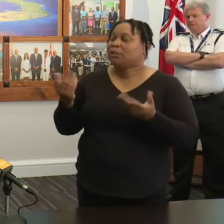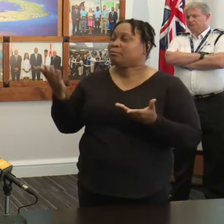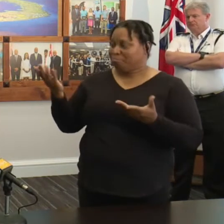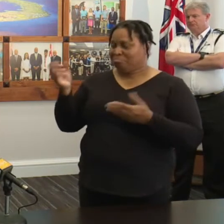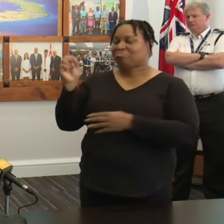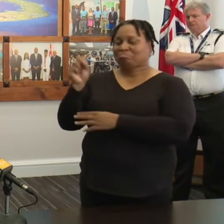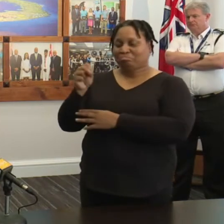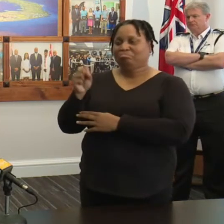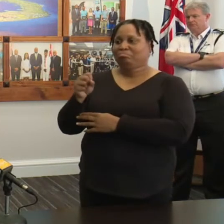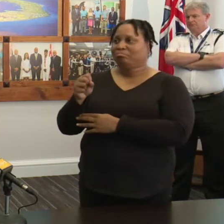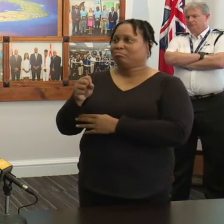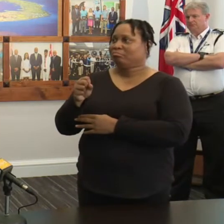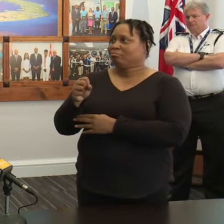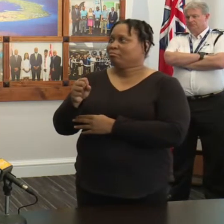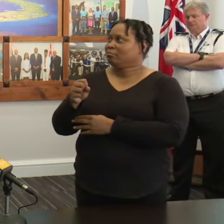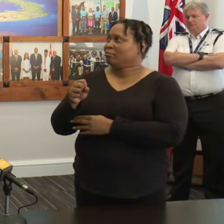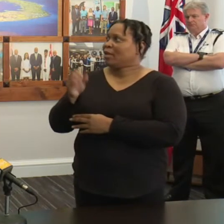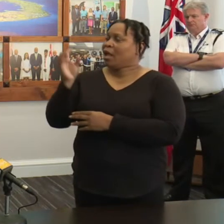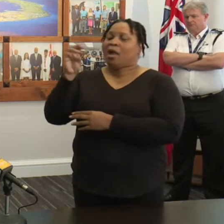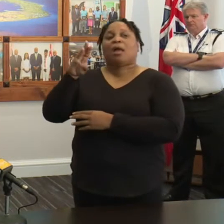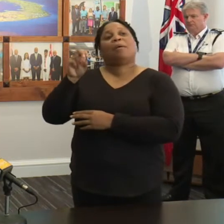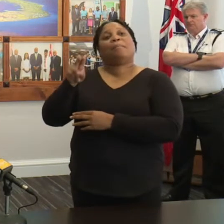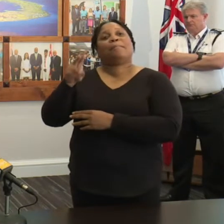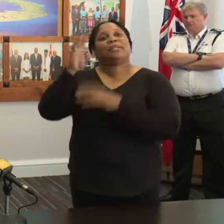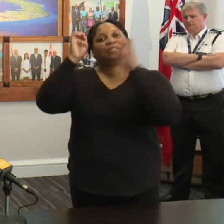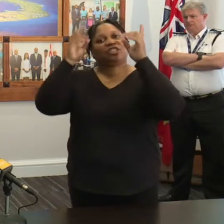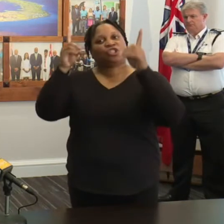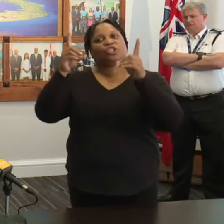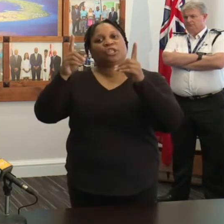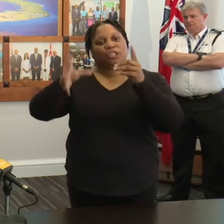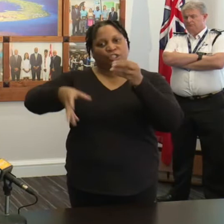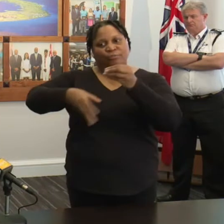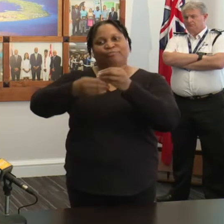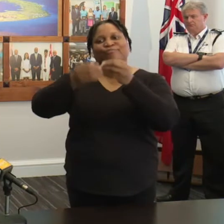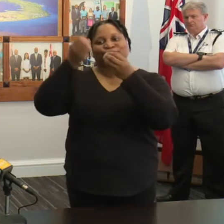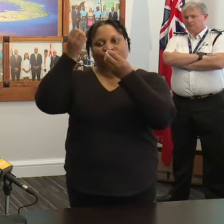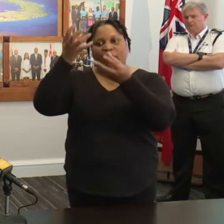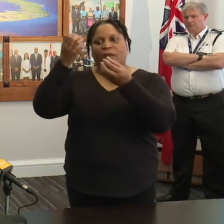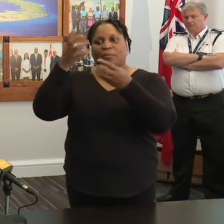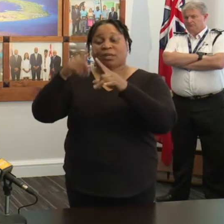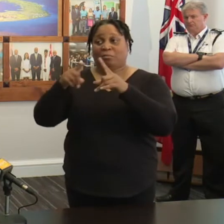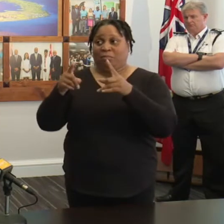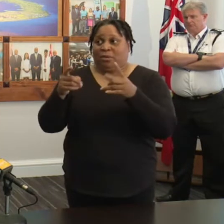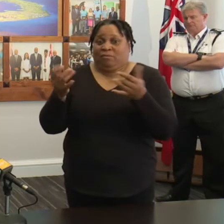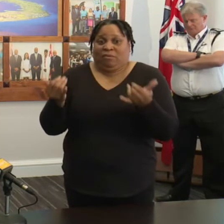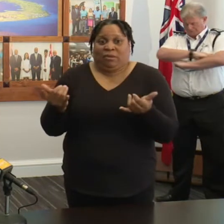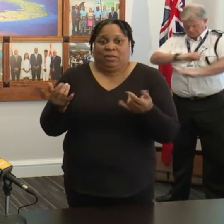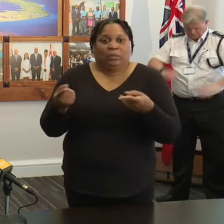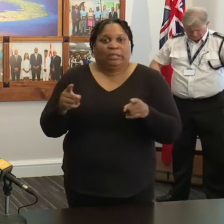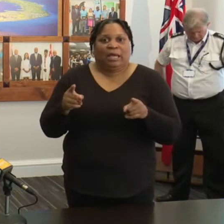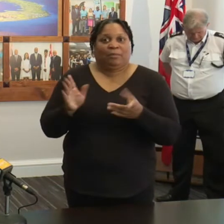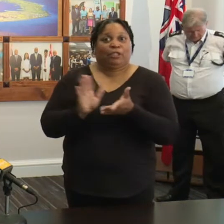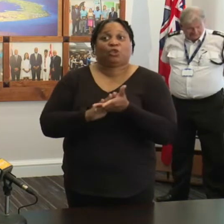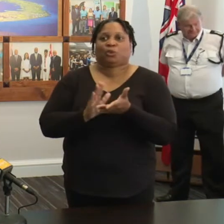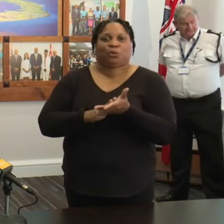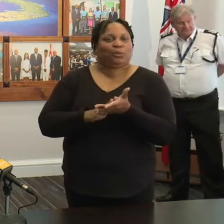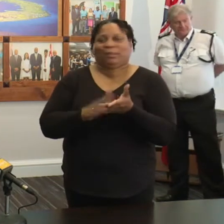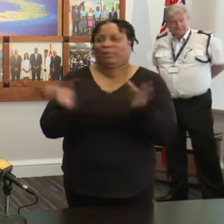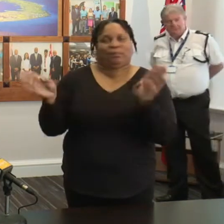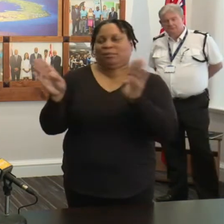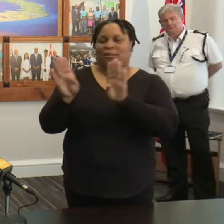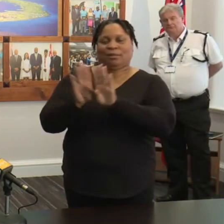Absolutely. The Minister of Education may give a further update to that, but given this has happened, schools clearly will not